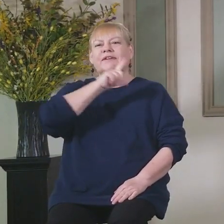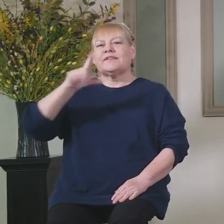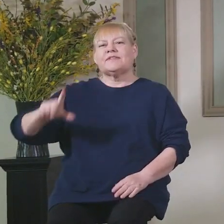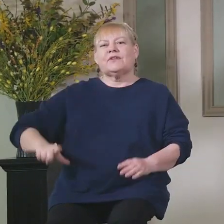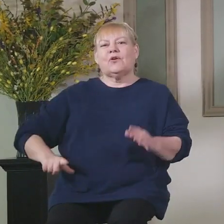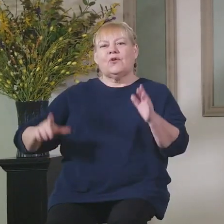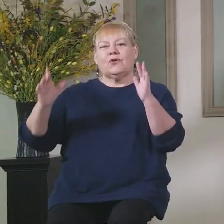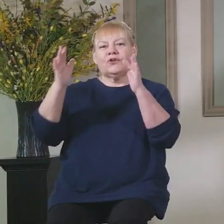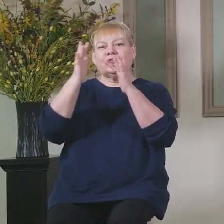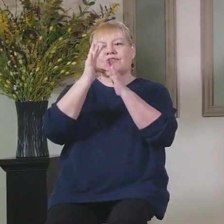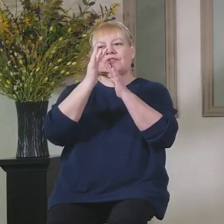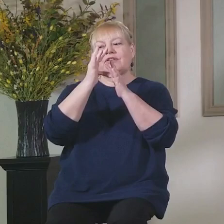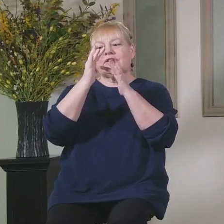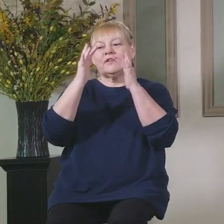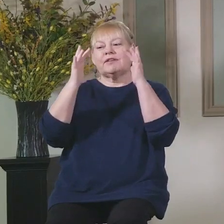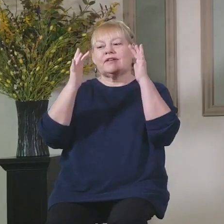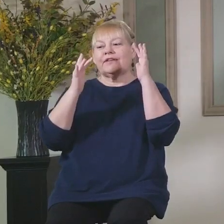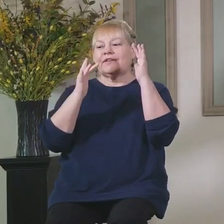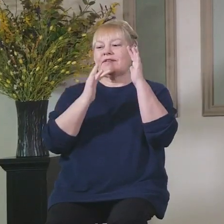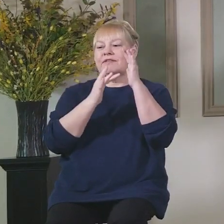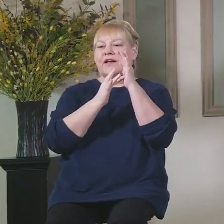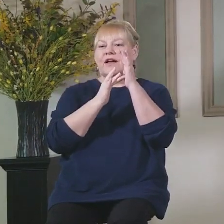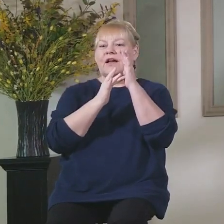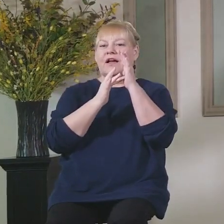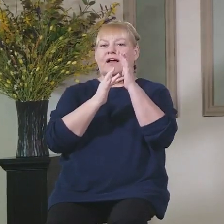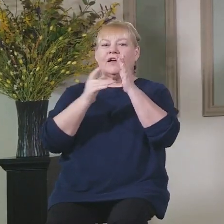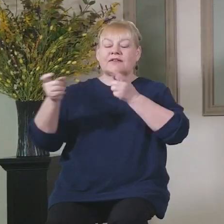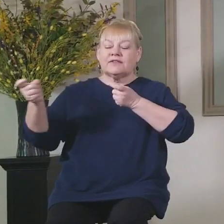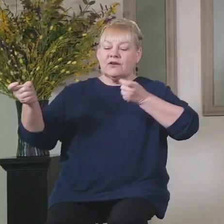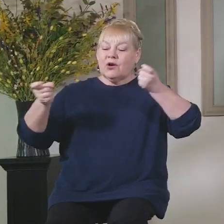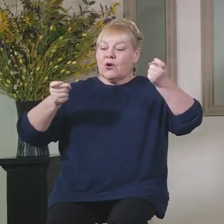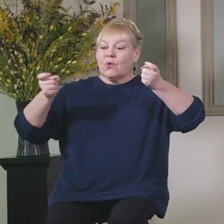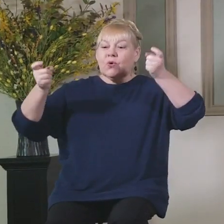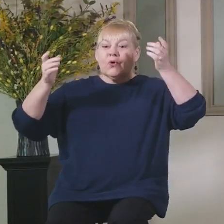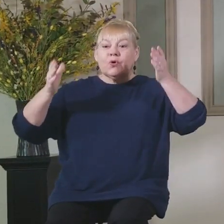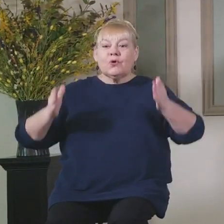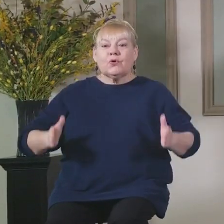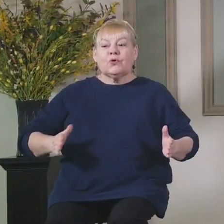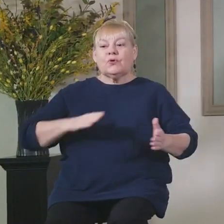There is Lord Jesus.